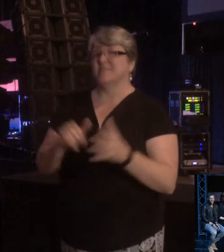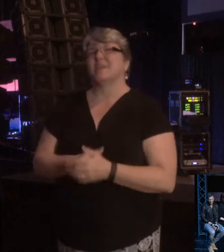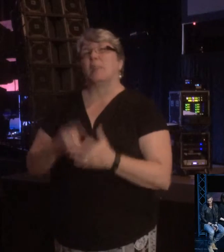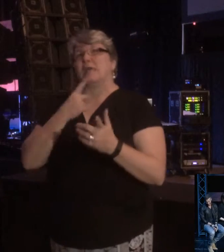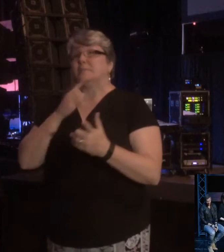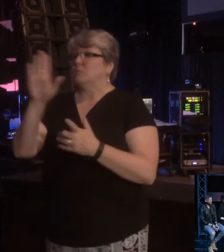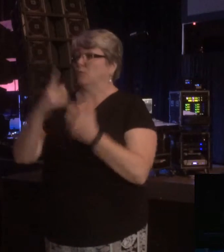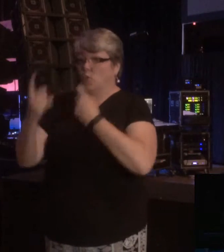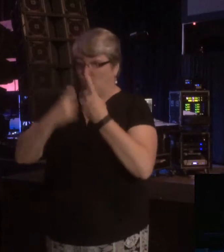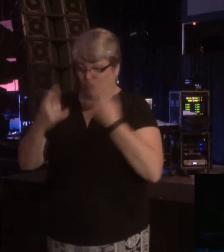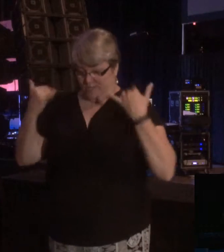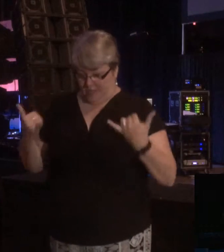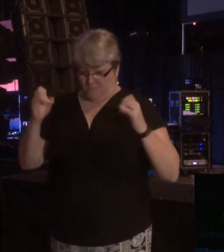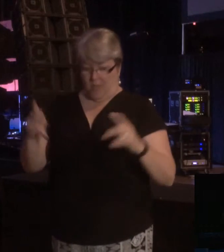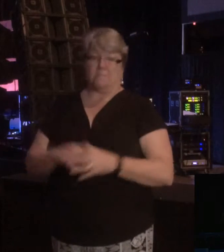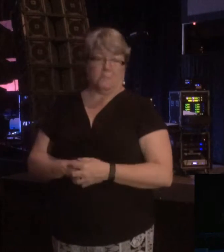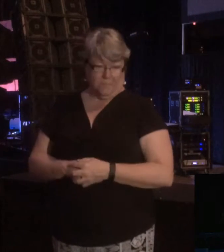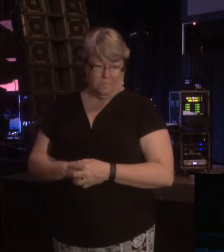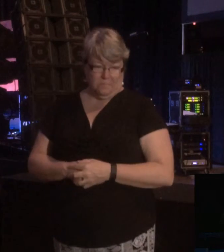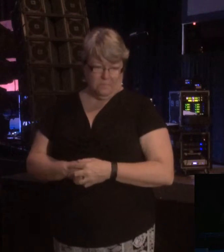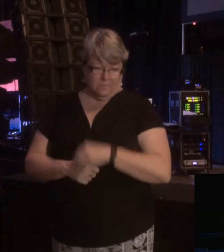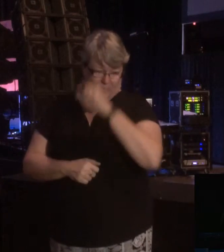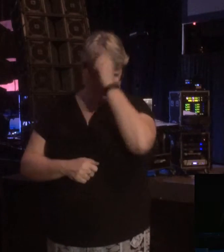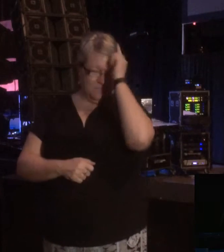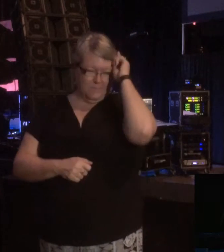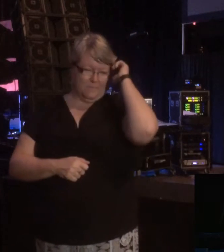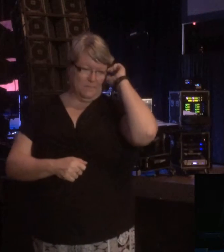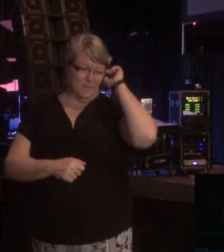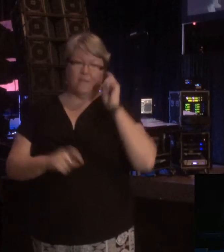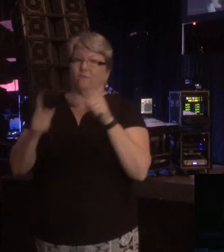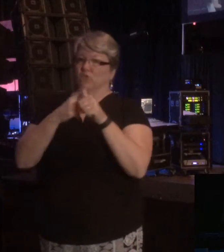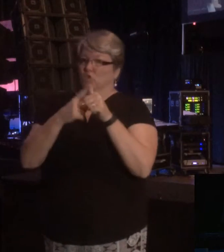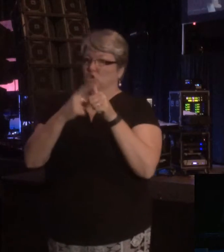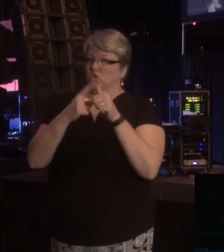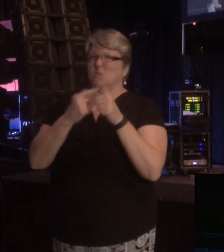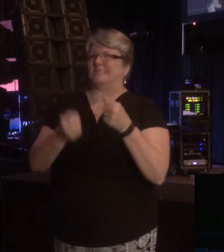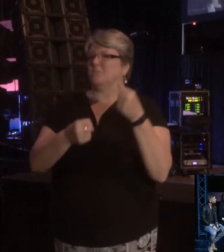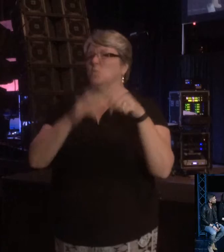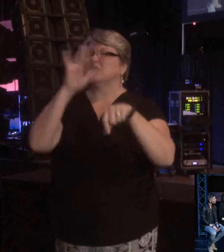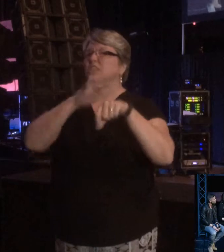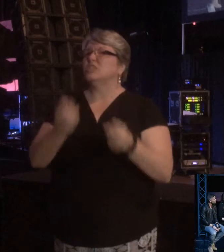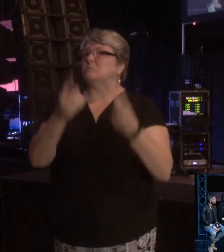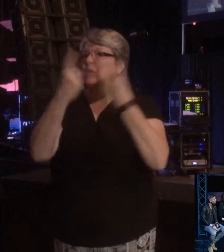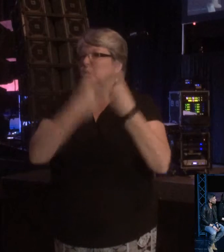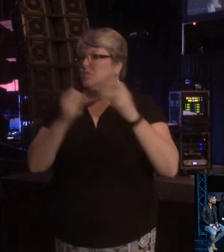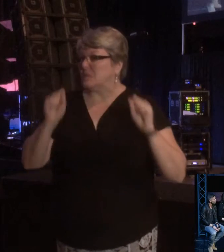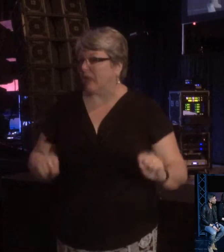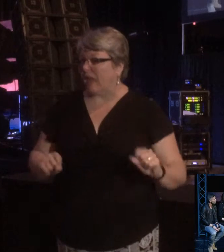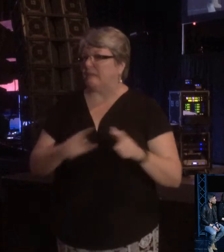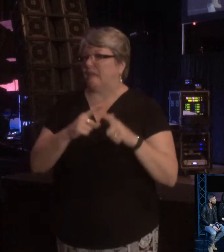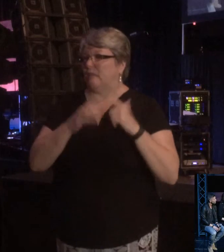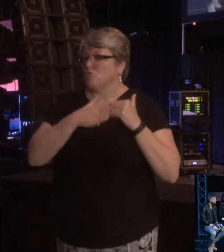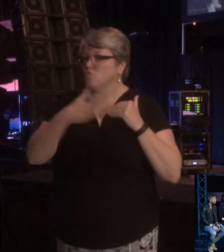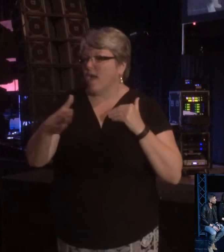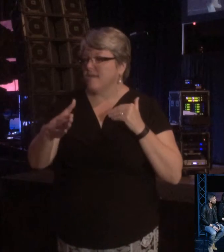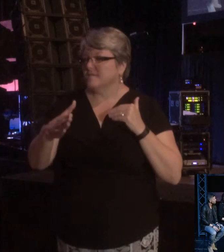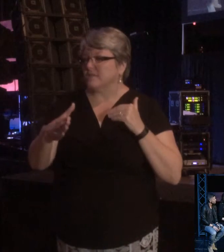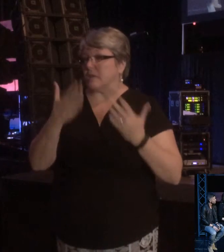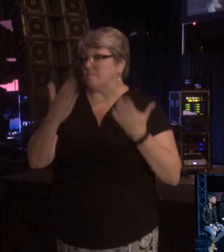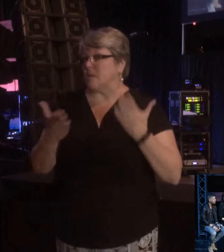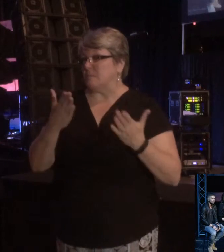heard the way that it was taught that night. And so I was super intrigued that this good-looking preacher